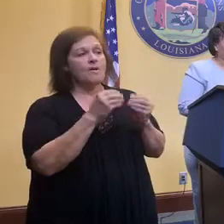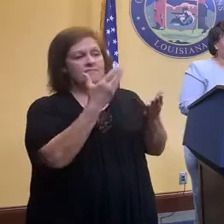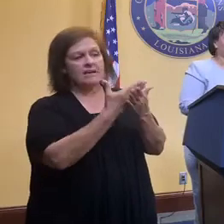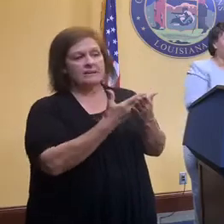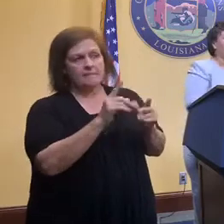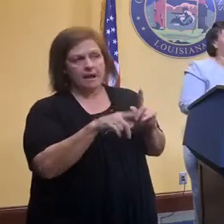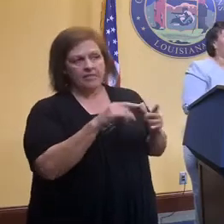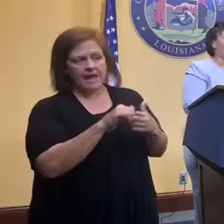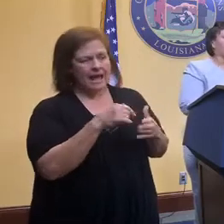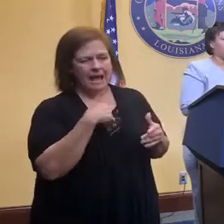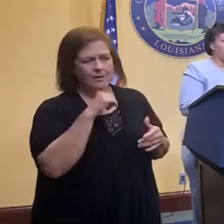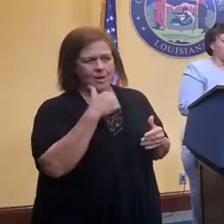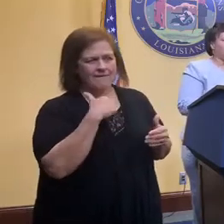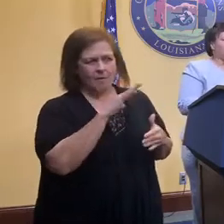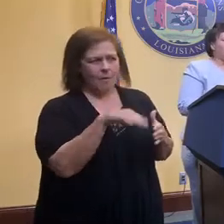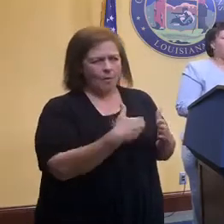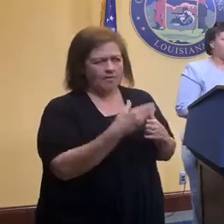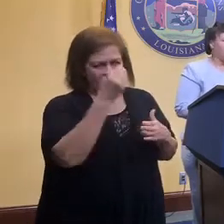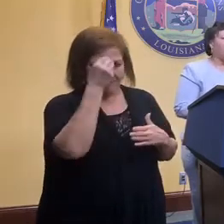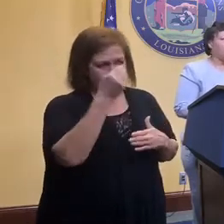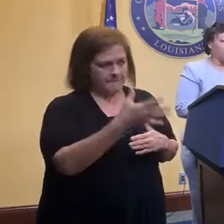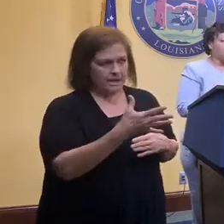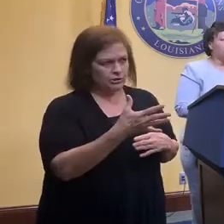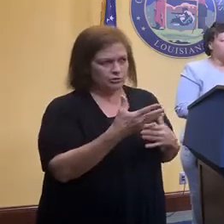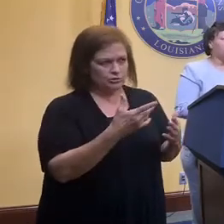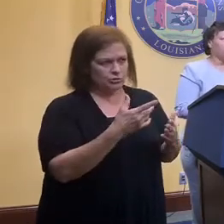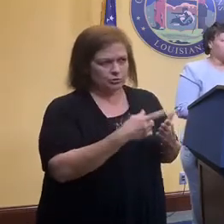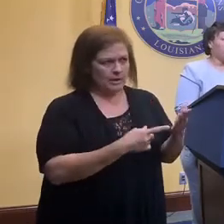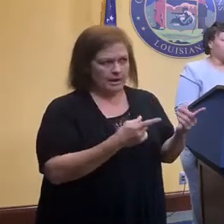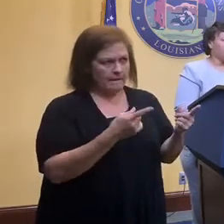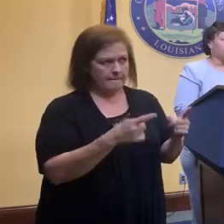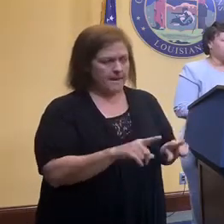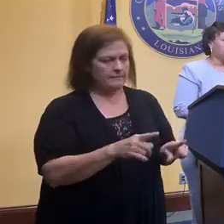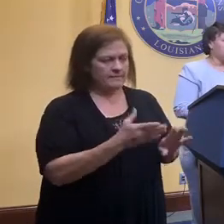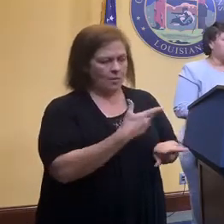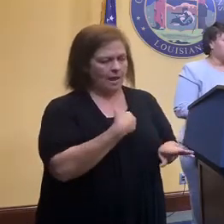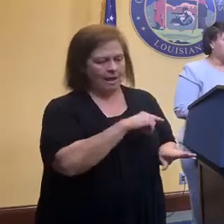that, because I don't have all of that prior to coming to this press